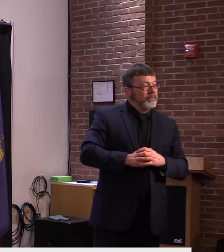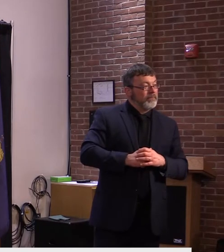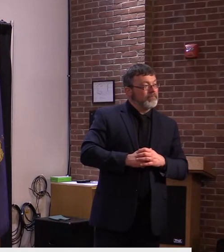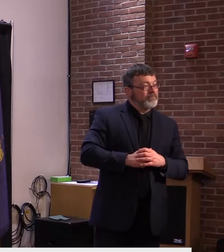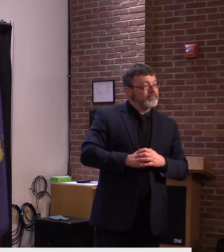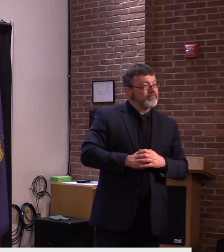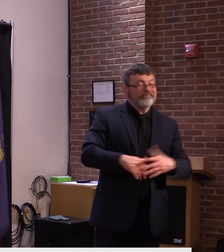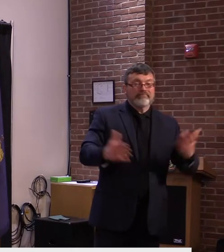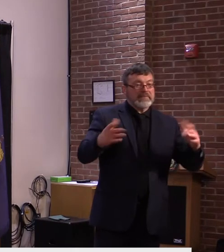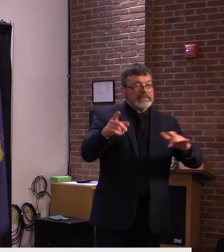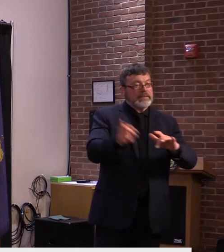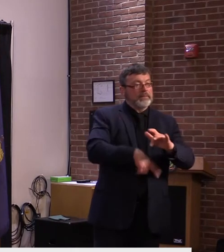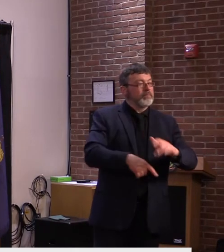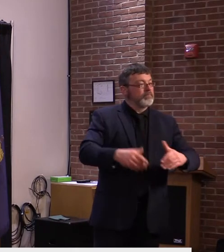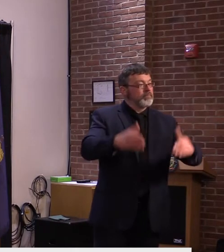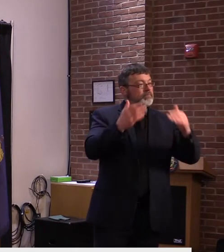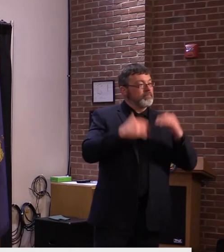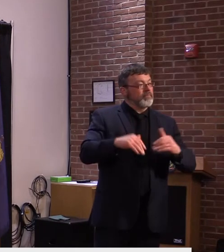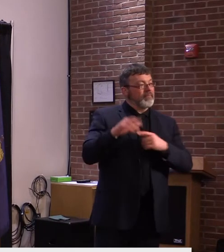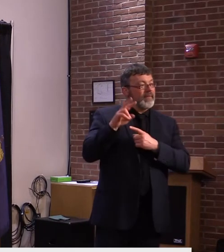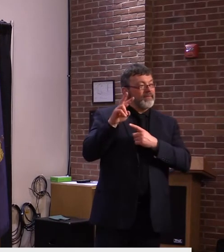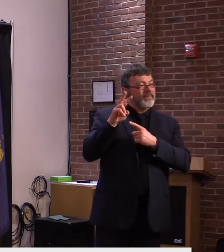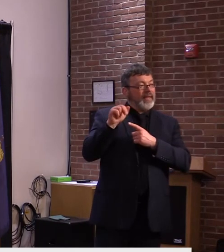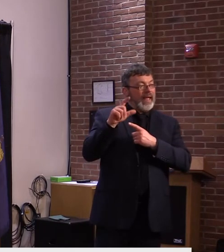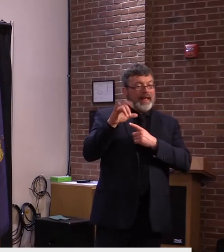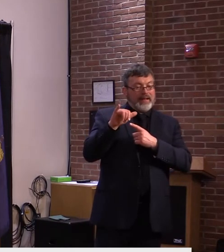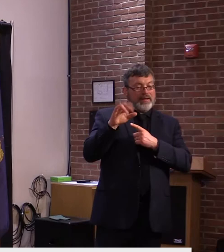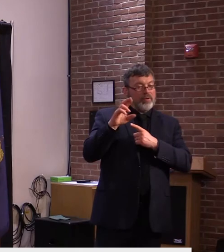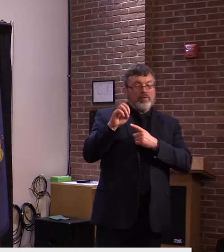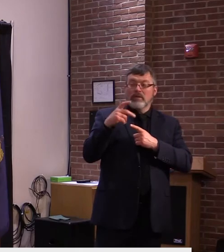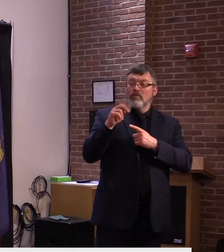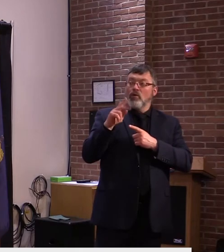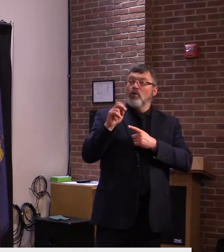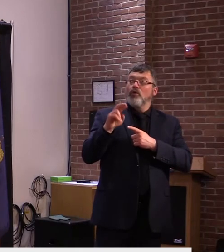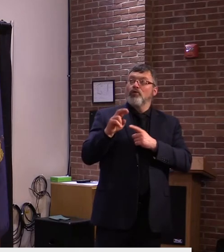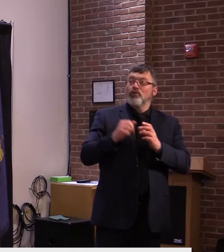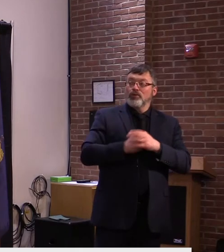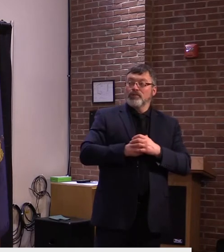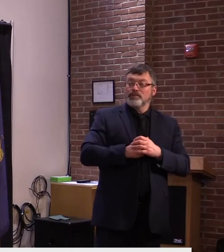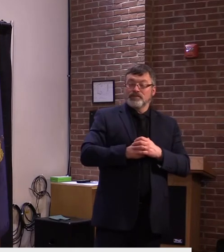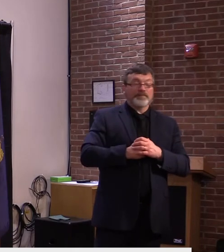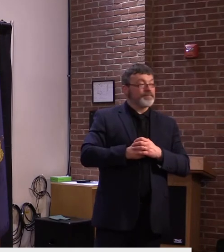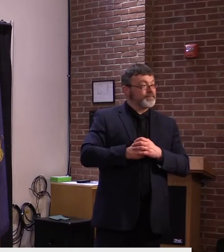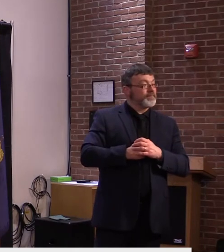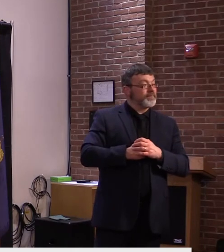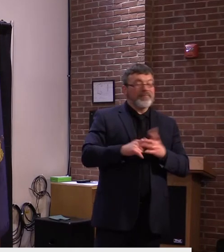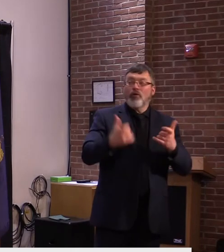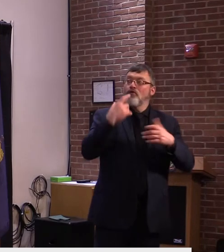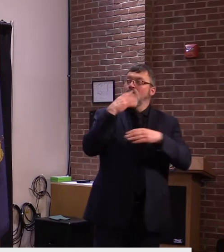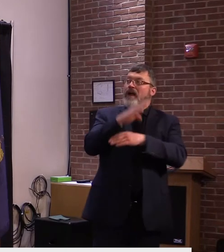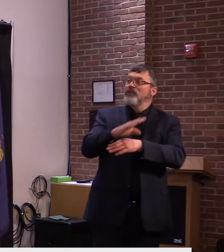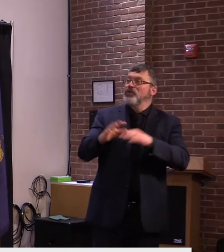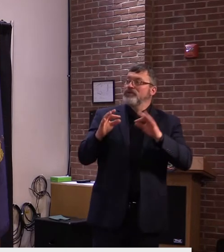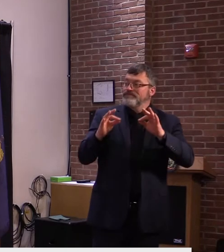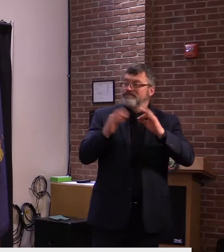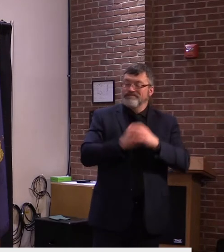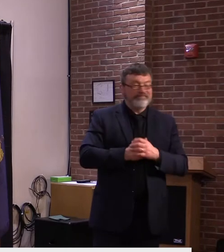All right, we'll move to Lisa Loomis, the Valley Reporter. Good afternoon. Thanks, Jason. This is a quick question for